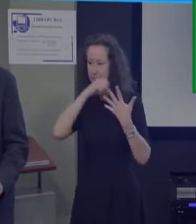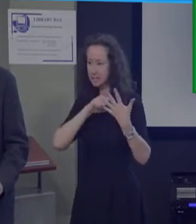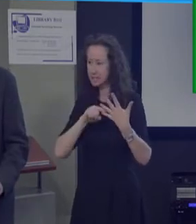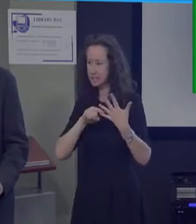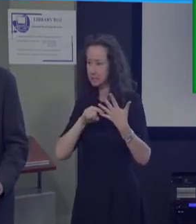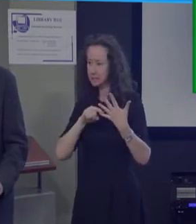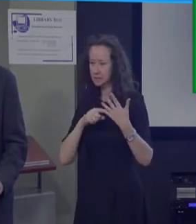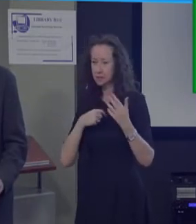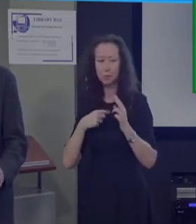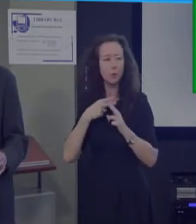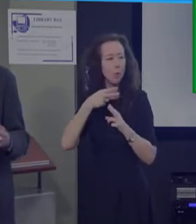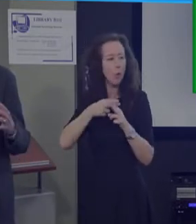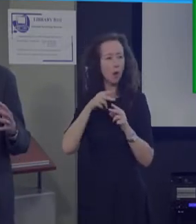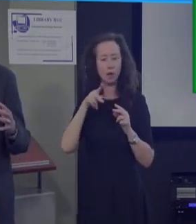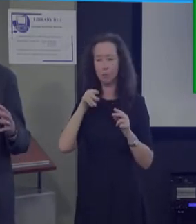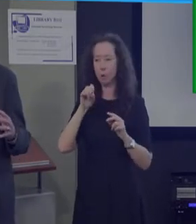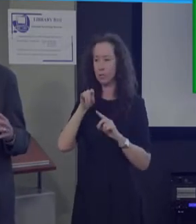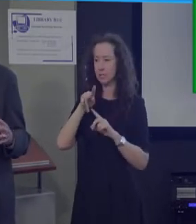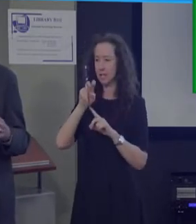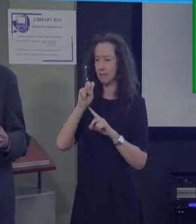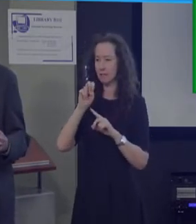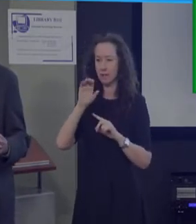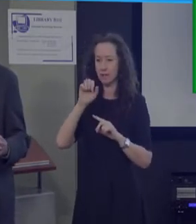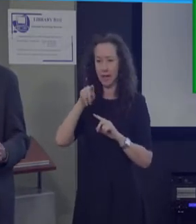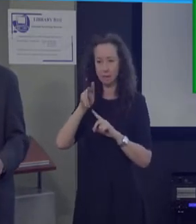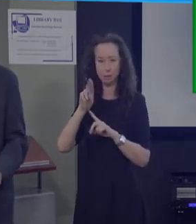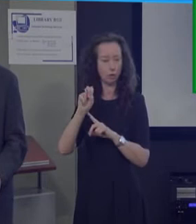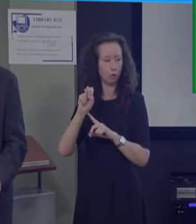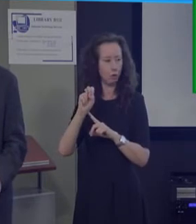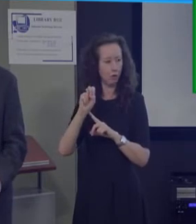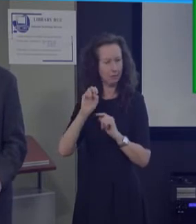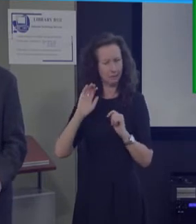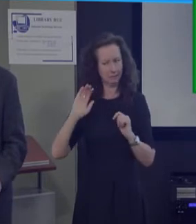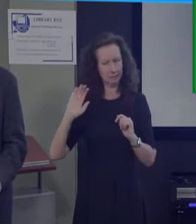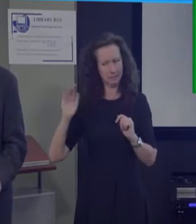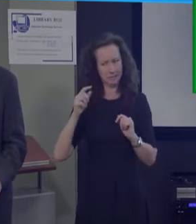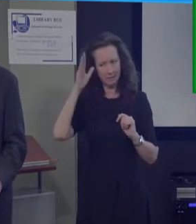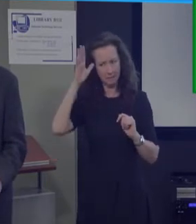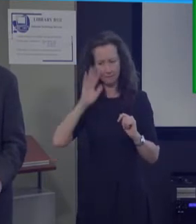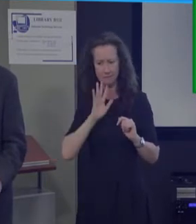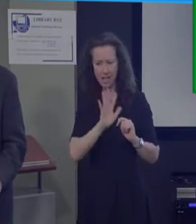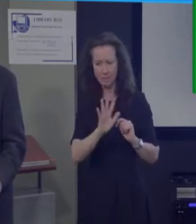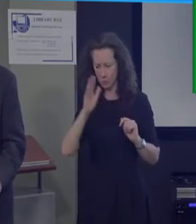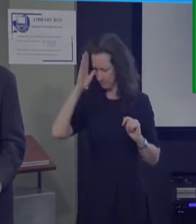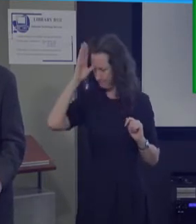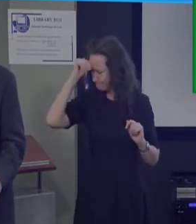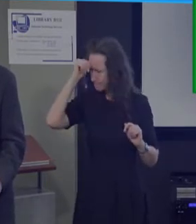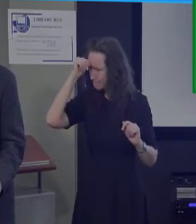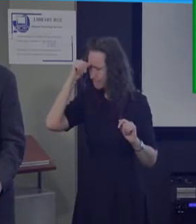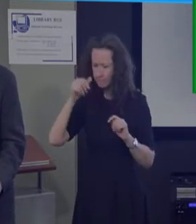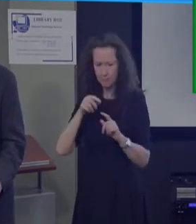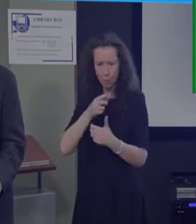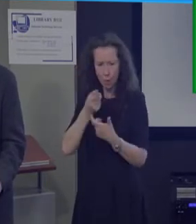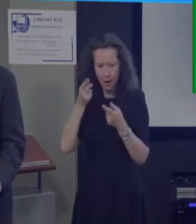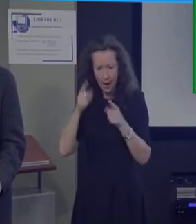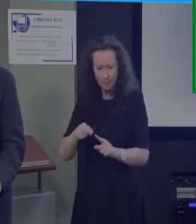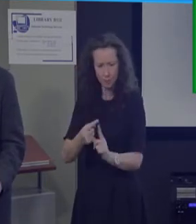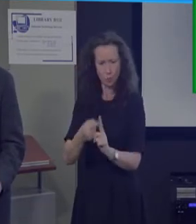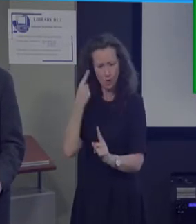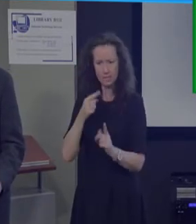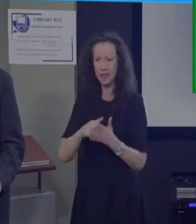positive capture strategy. It's a kind of tenacious tendency to take a single positive instance as